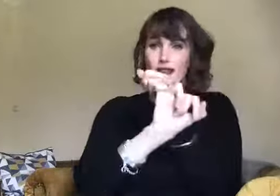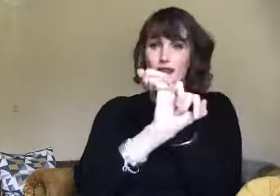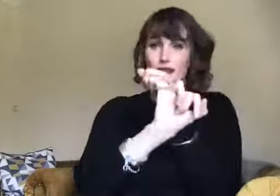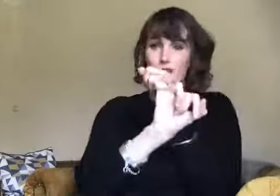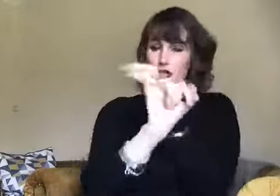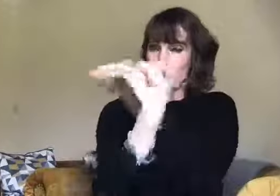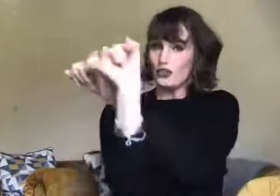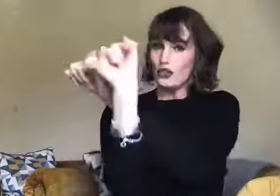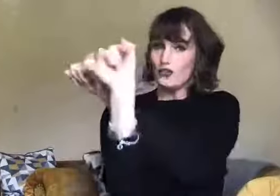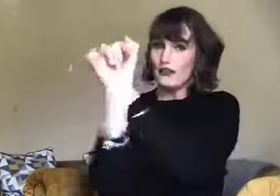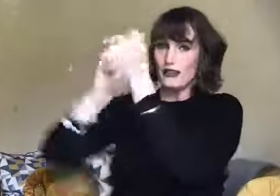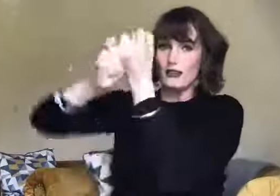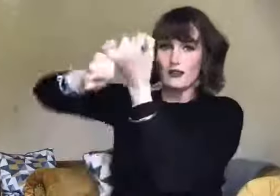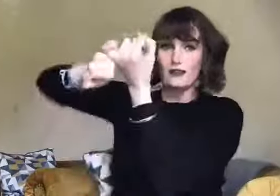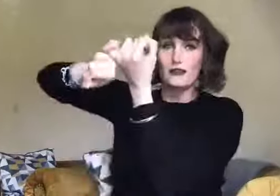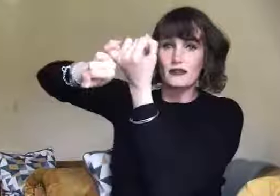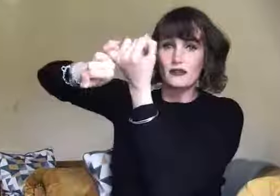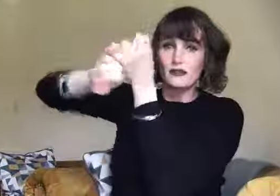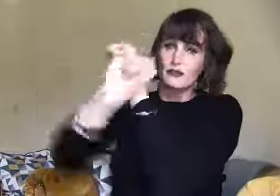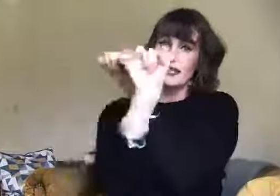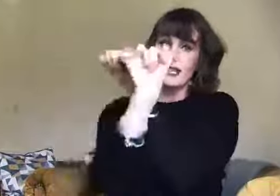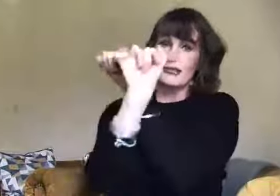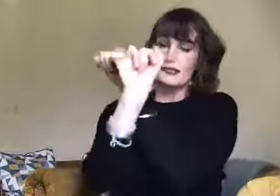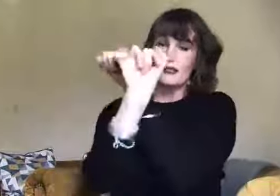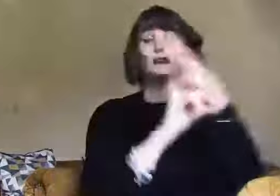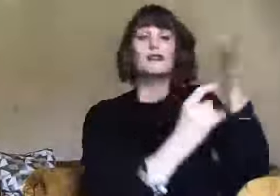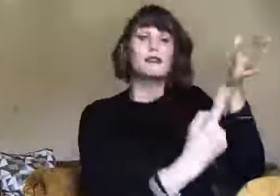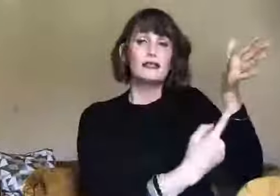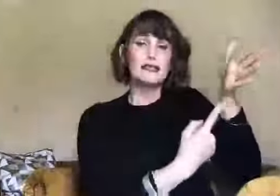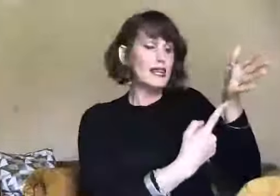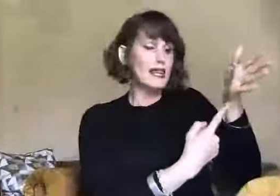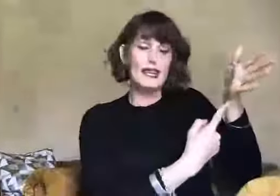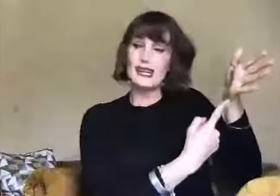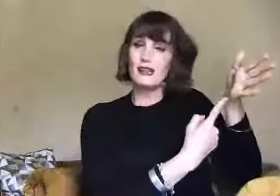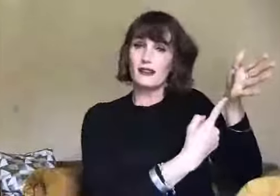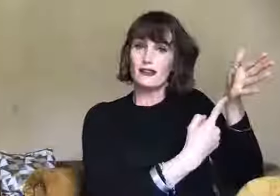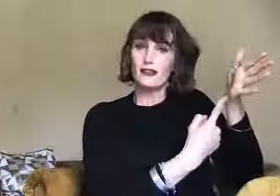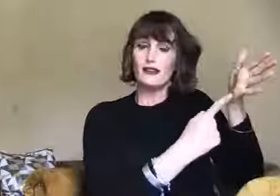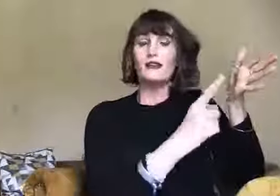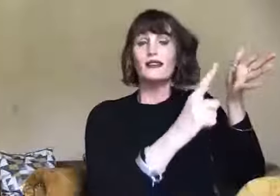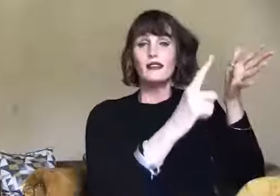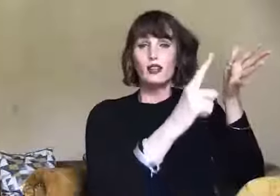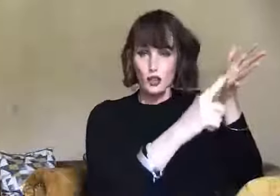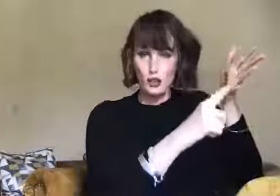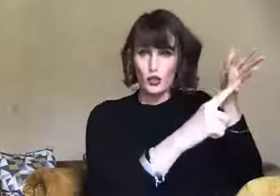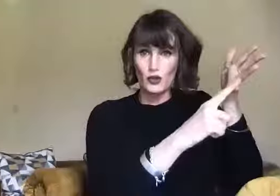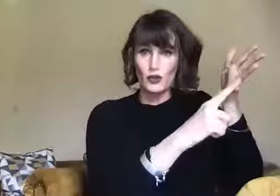S, which is your 2 fingers, linked, T, U,